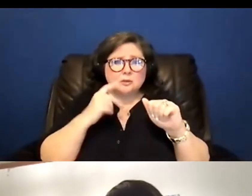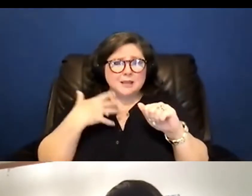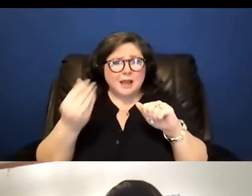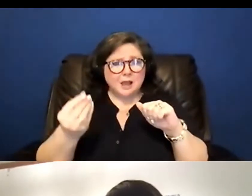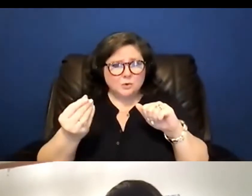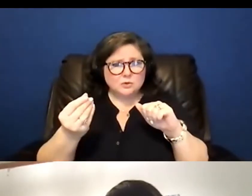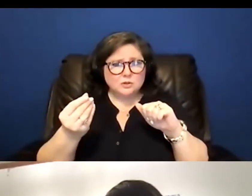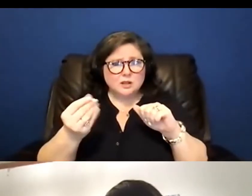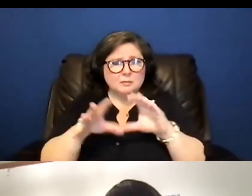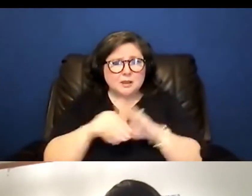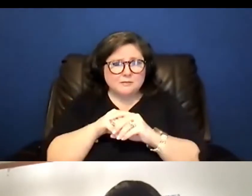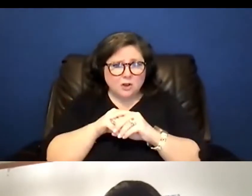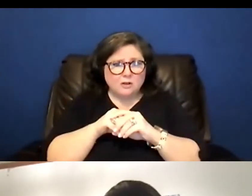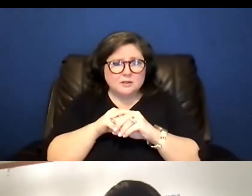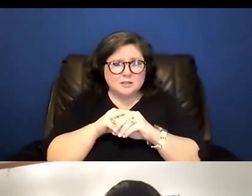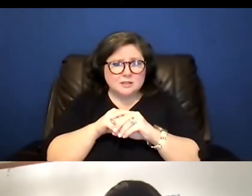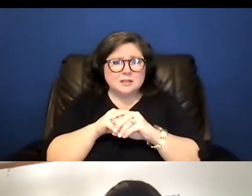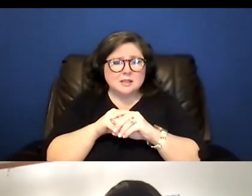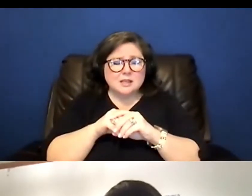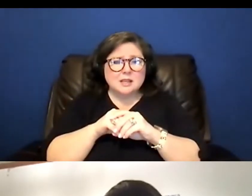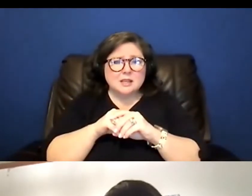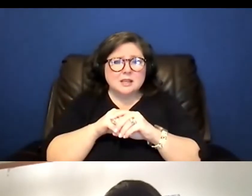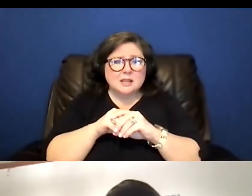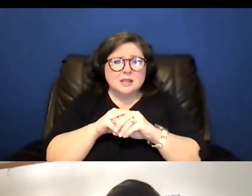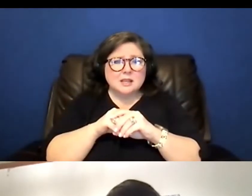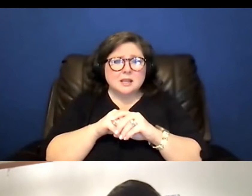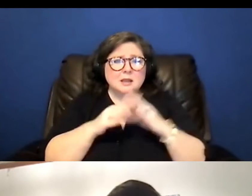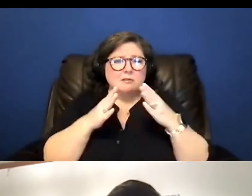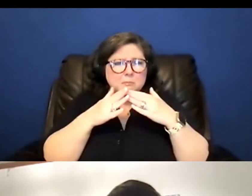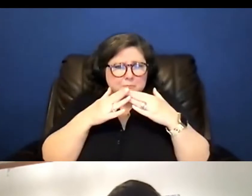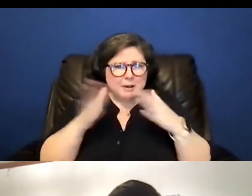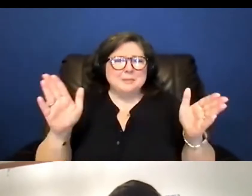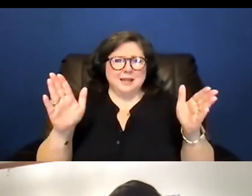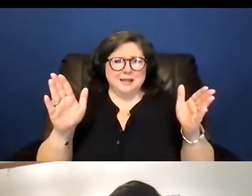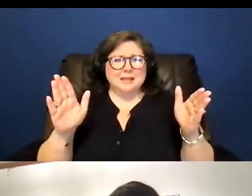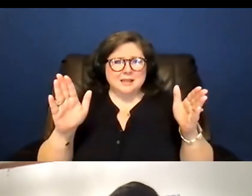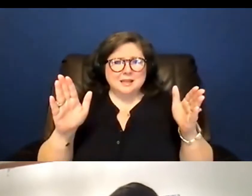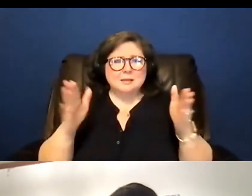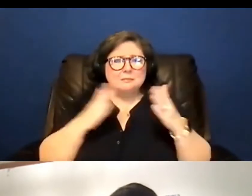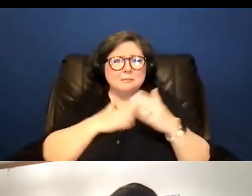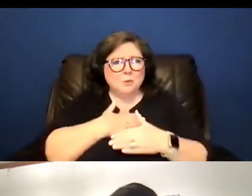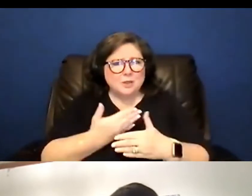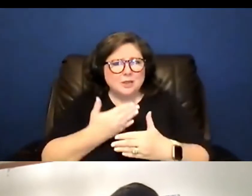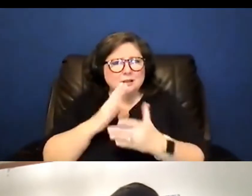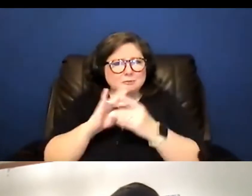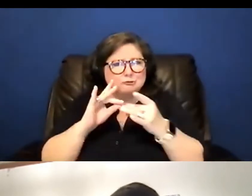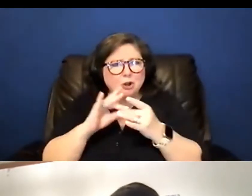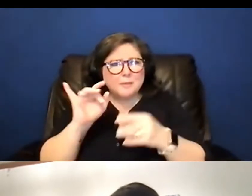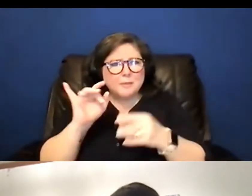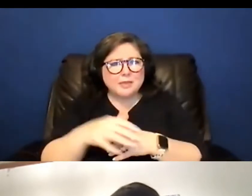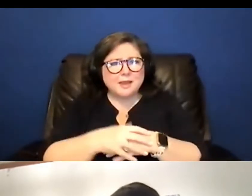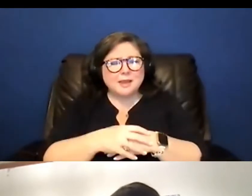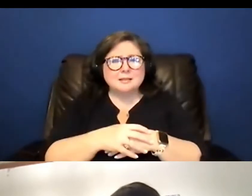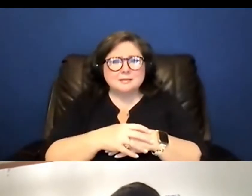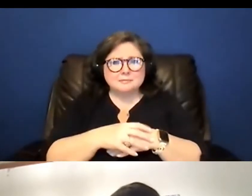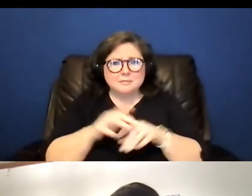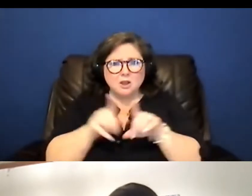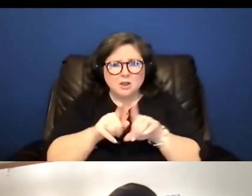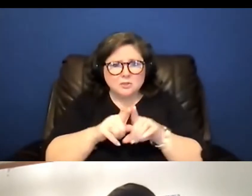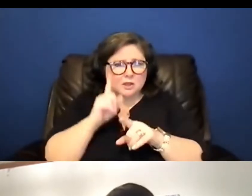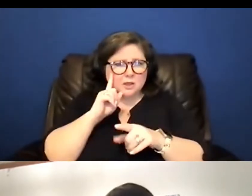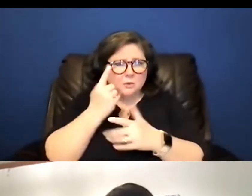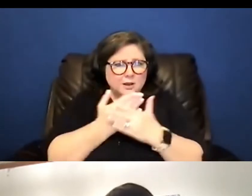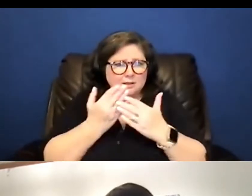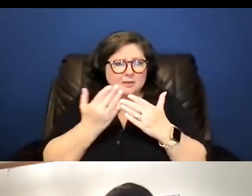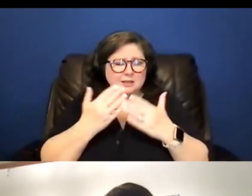be involved and be very public about it and be willing to talk about it. And also, I think one of the things that has helped